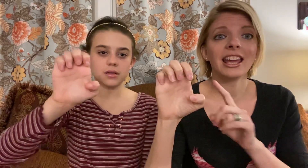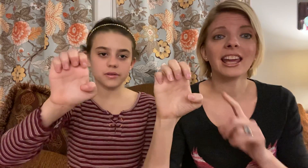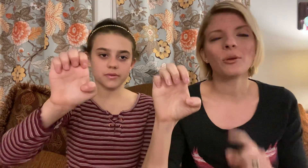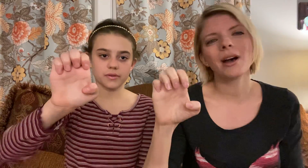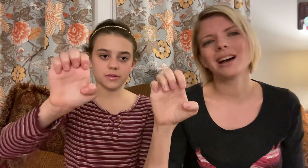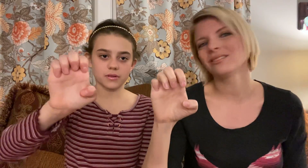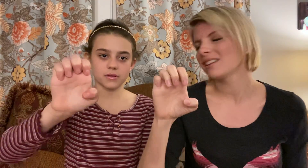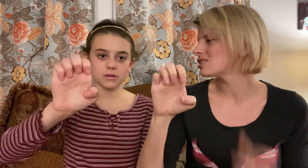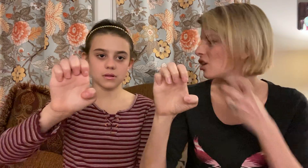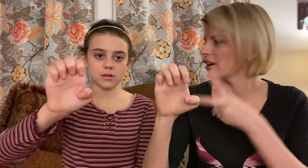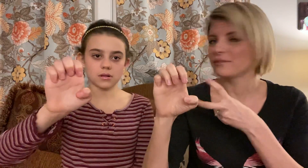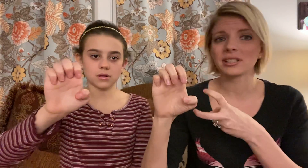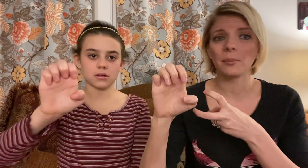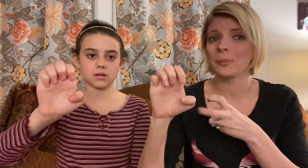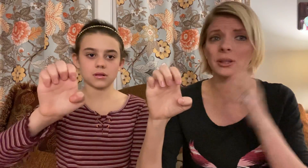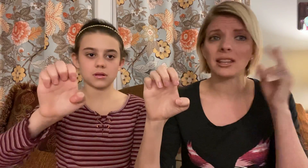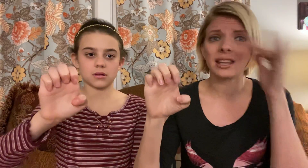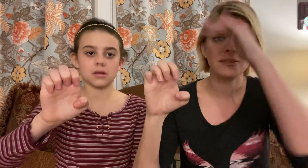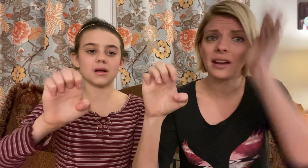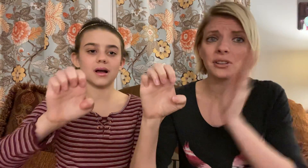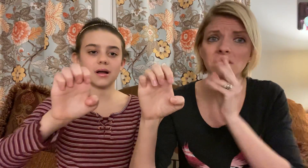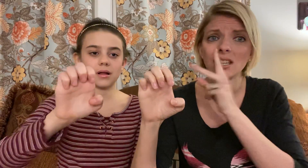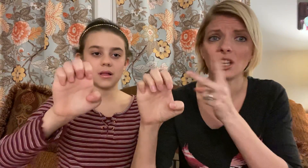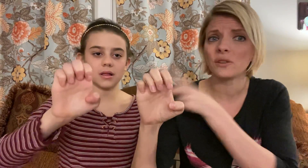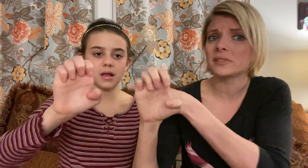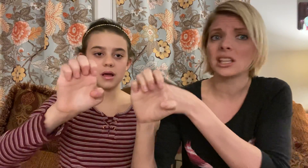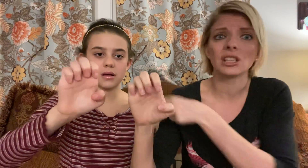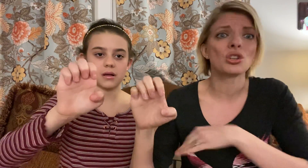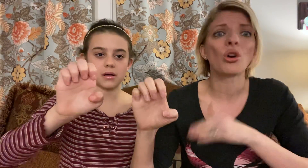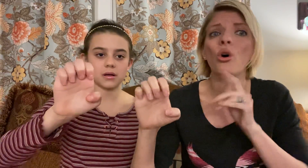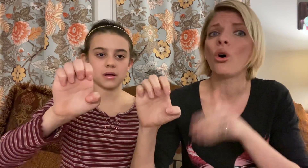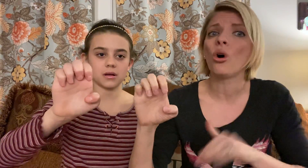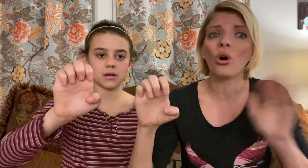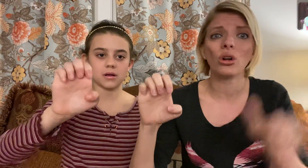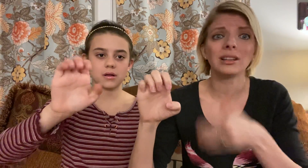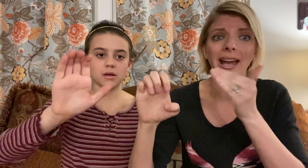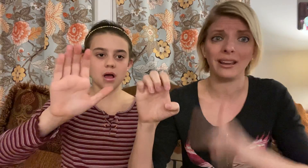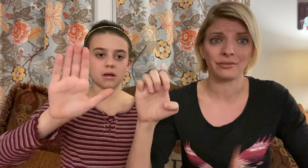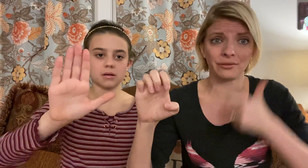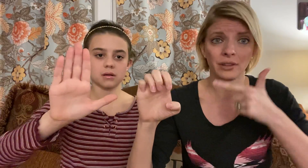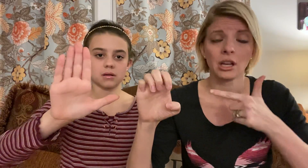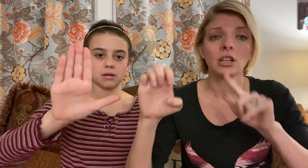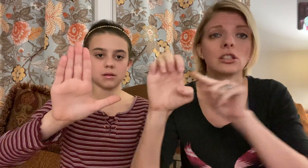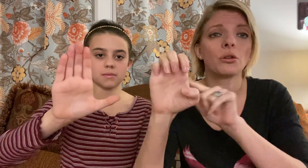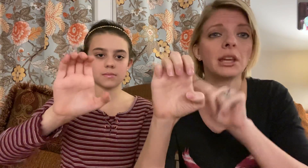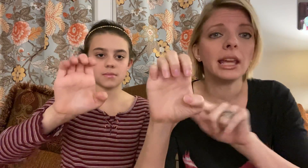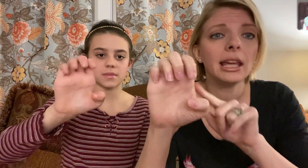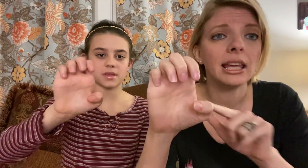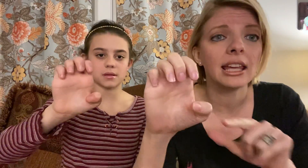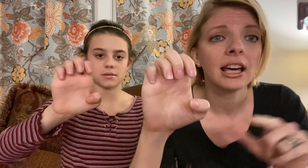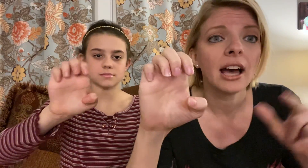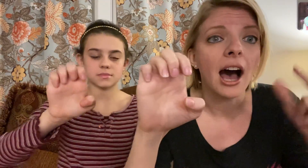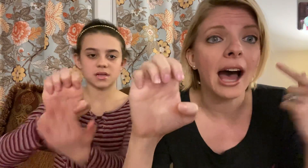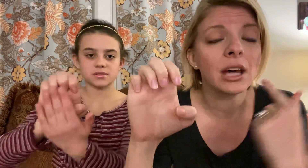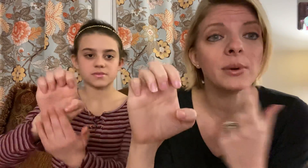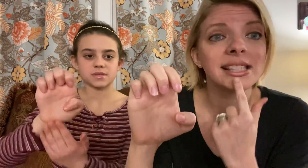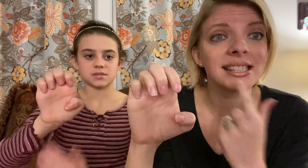E, well, it's hard for some people that they've never seen it. You've seen this your whole life. So E, I always